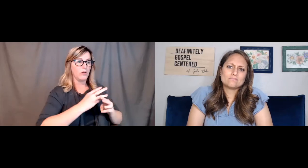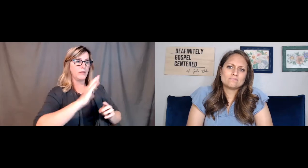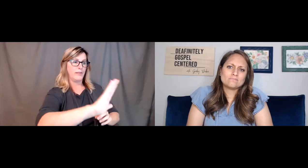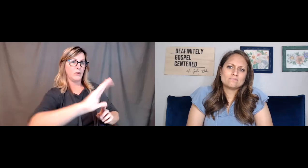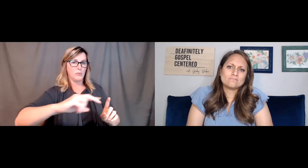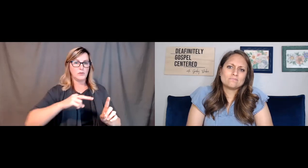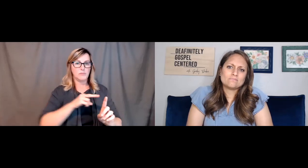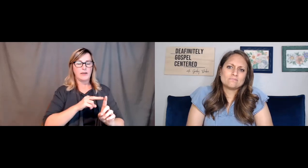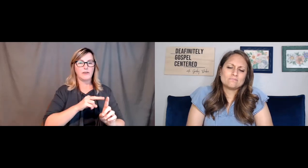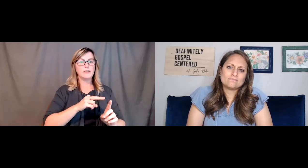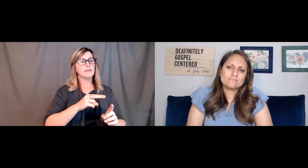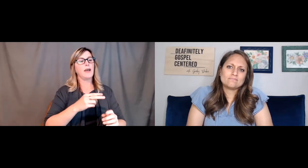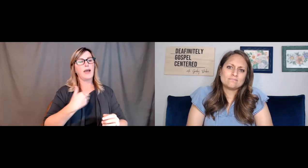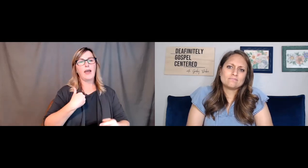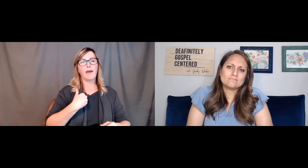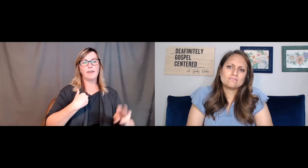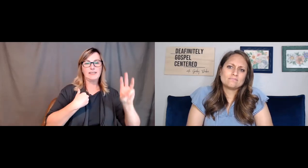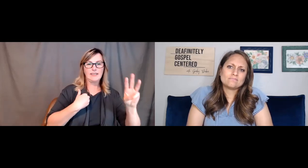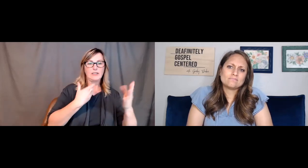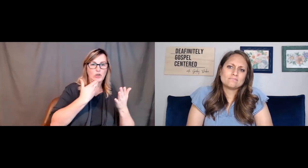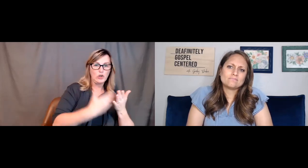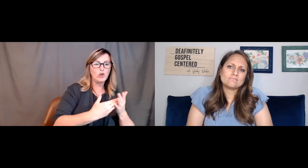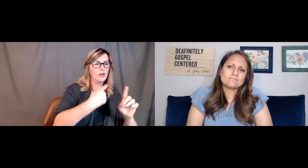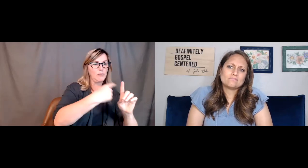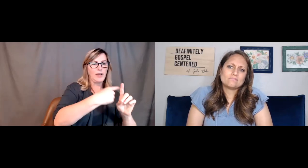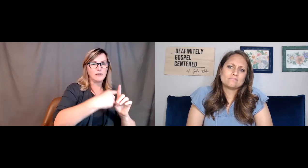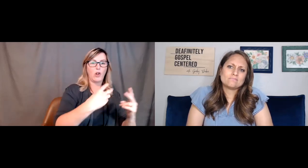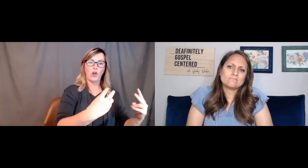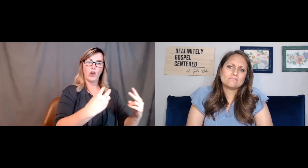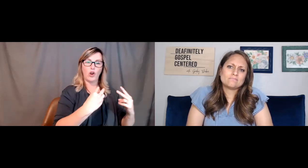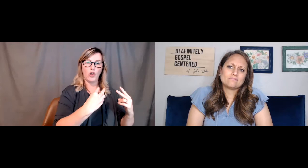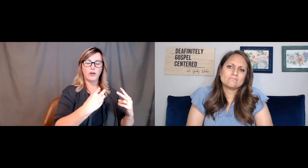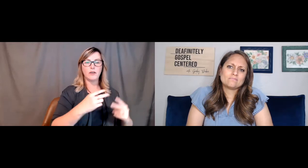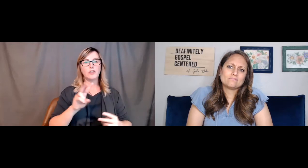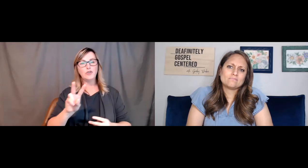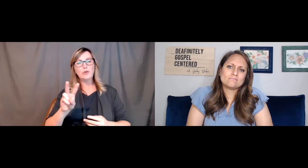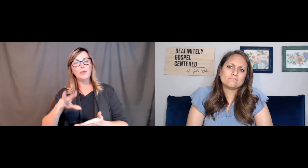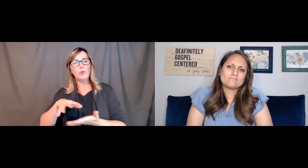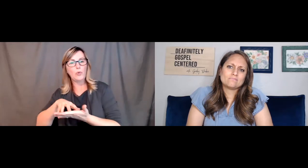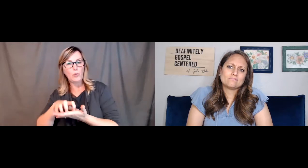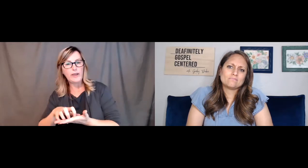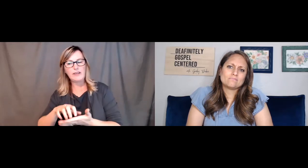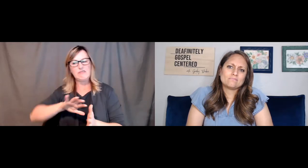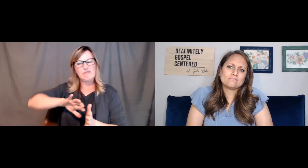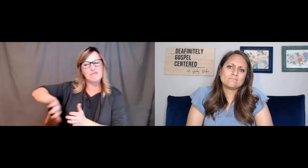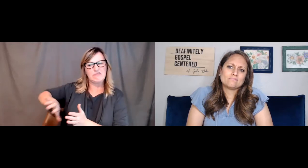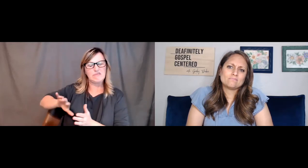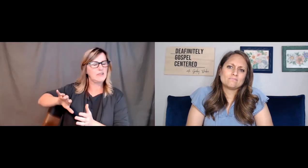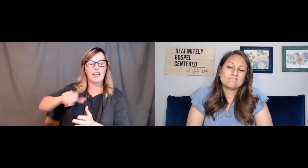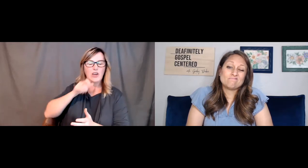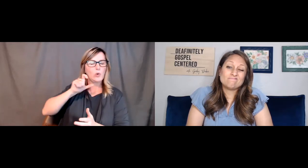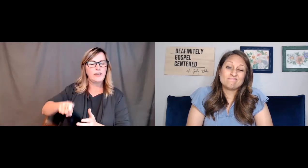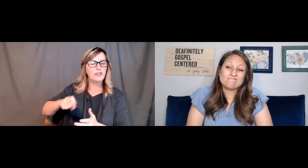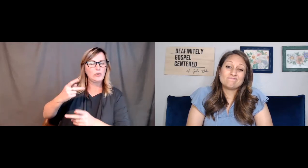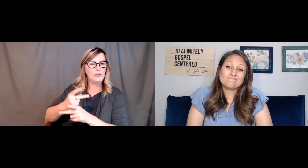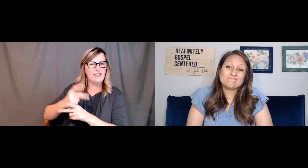good. But the world's perspective says that, oh, I have these 6 strengths, these 6 good pieces,